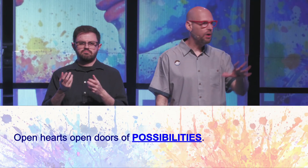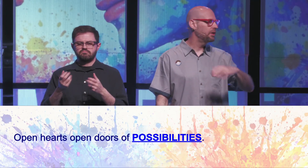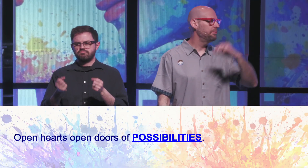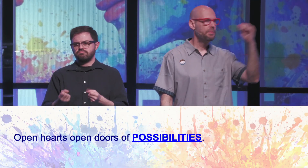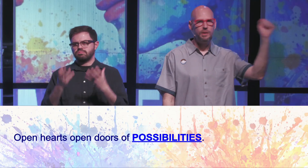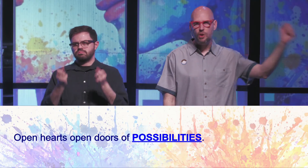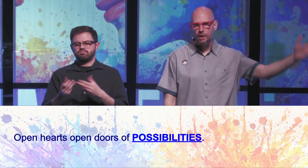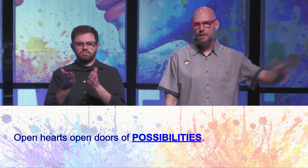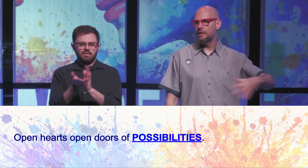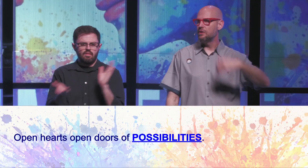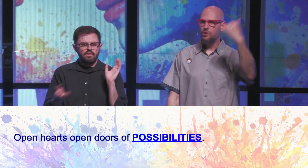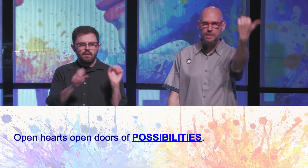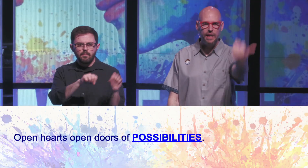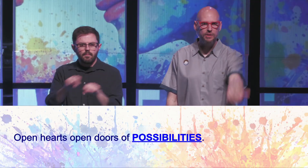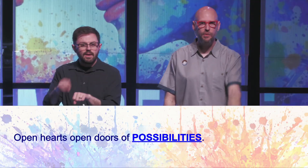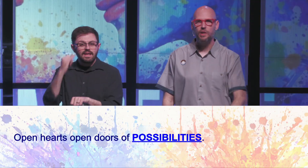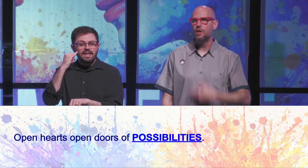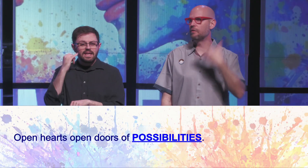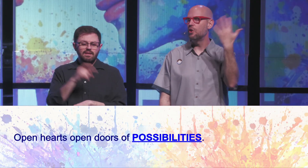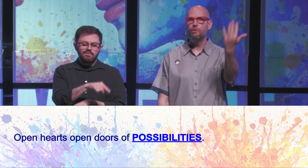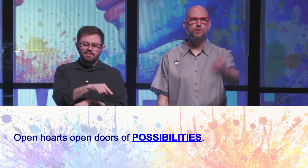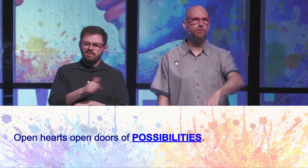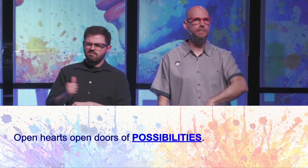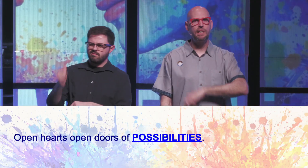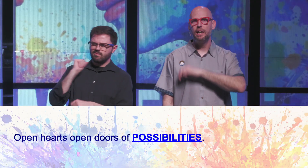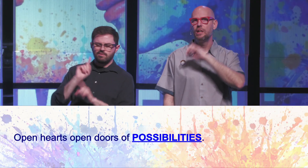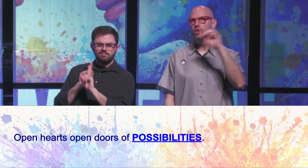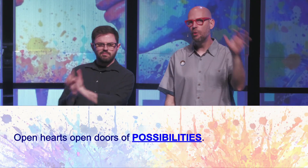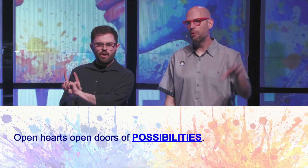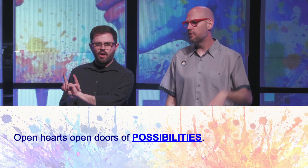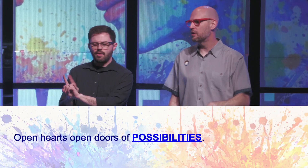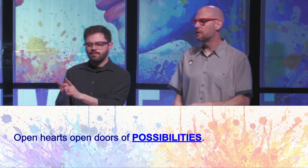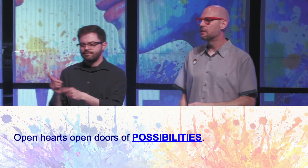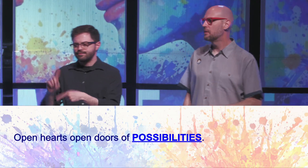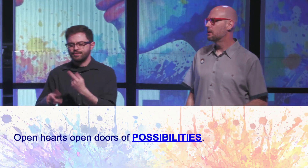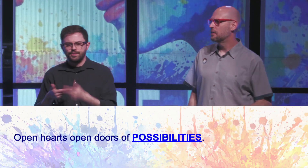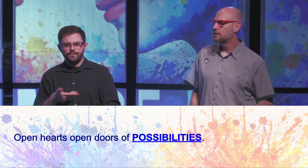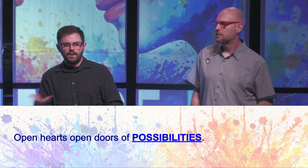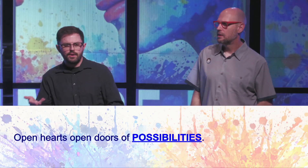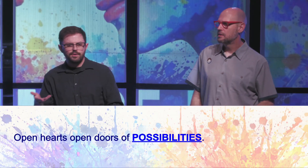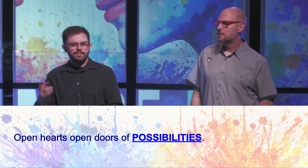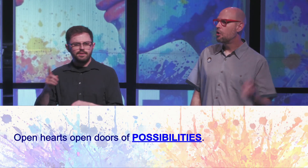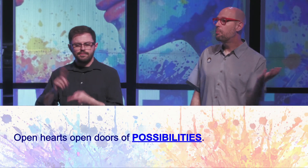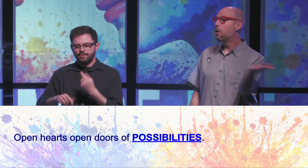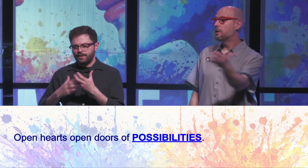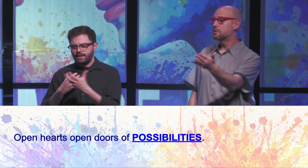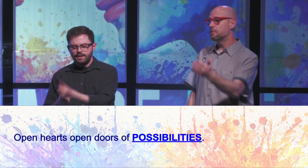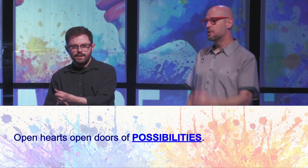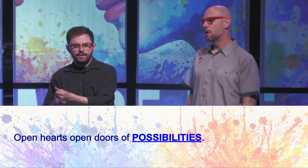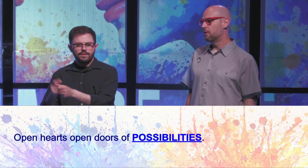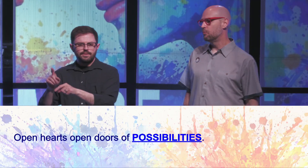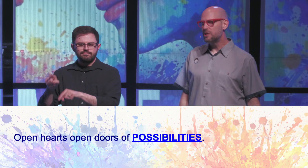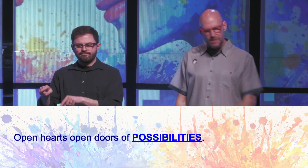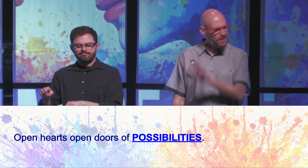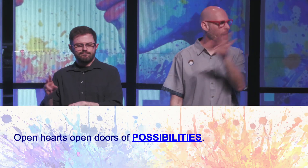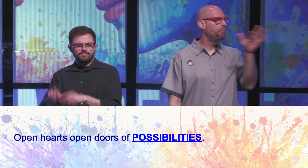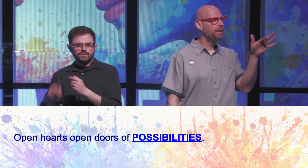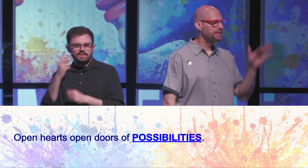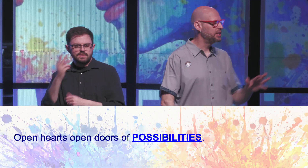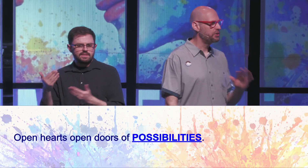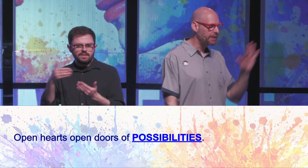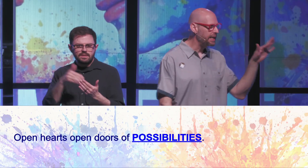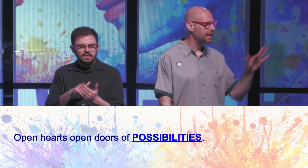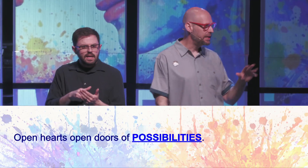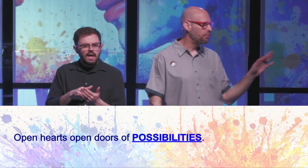No welcome, no healing, no scales falling off, no restored sight, no brotherhood, no Paul as we would know him, which is a